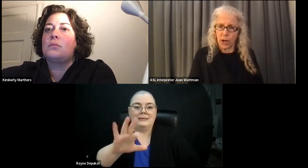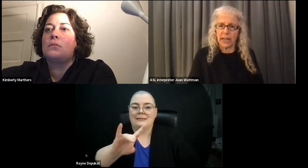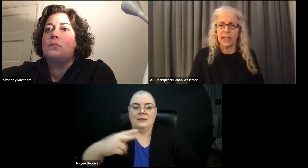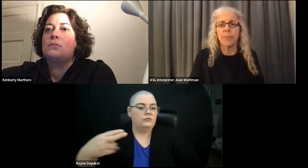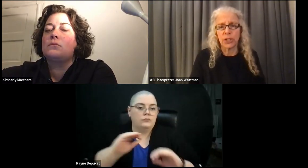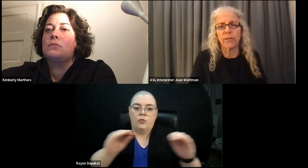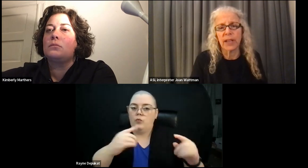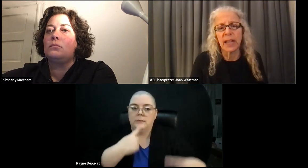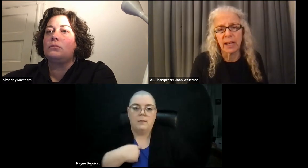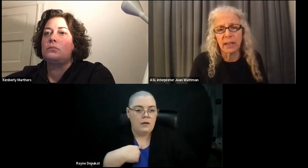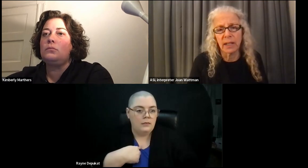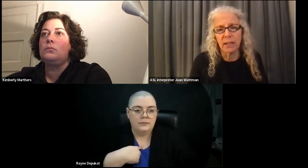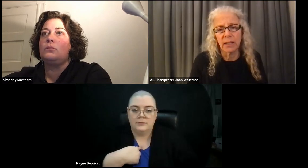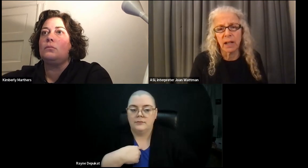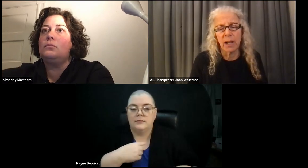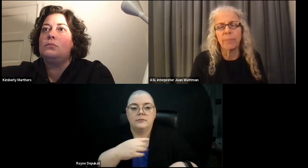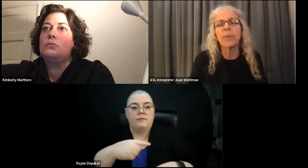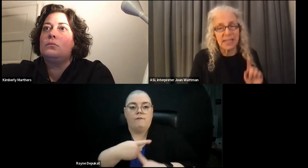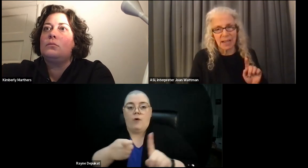above the Rhode Island Commission for